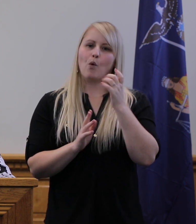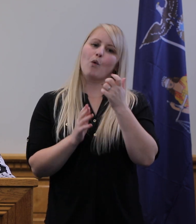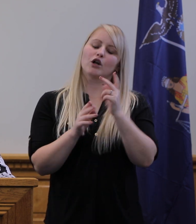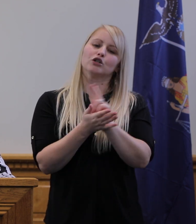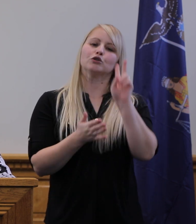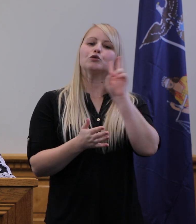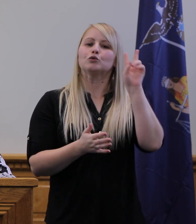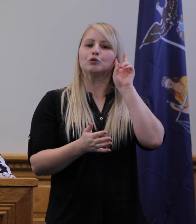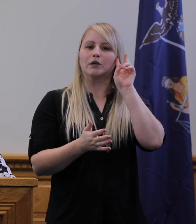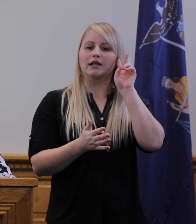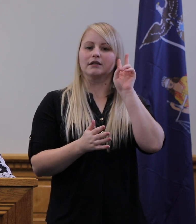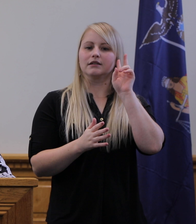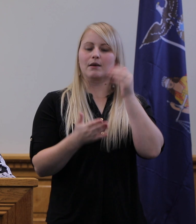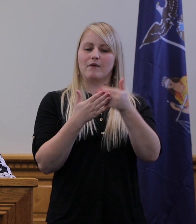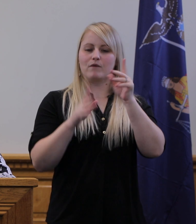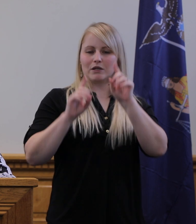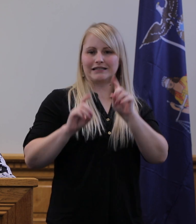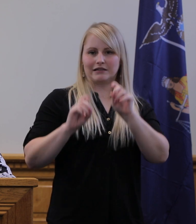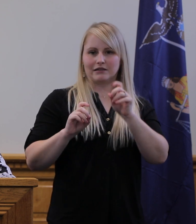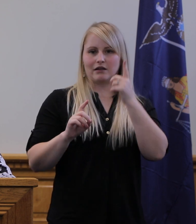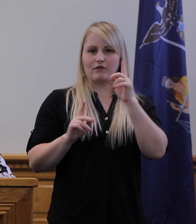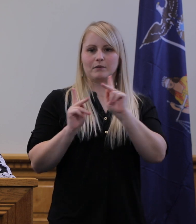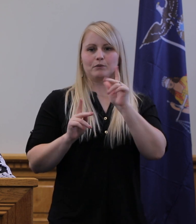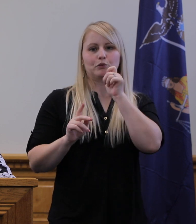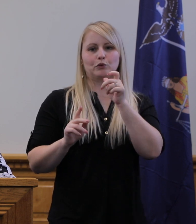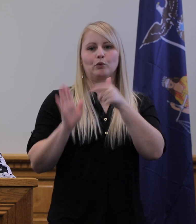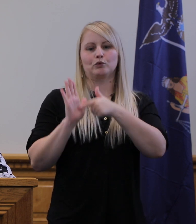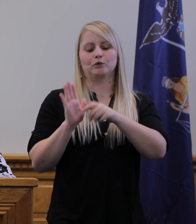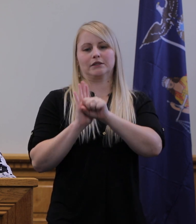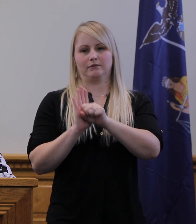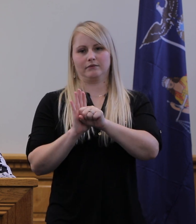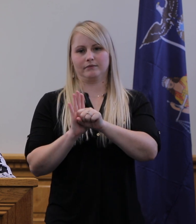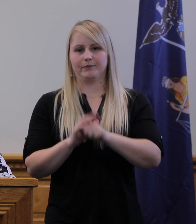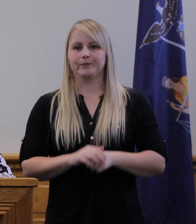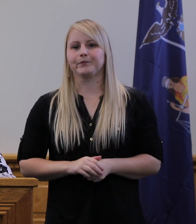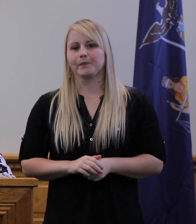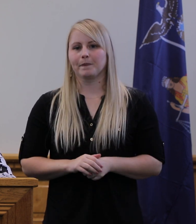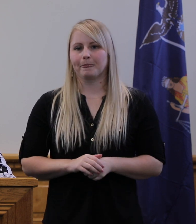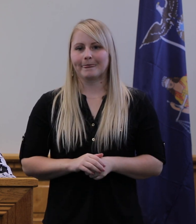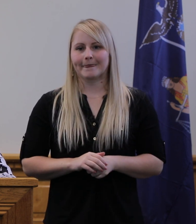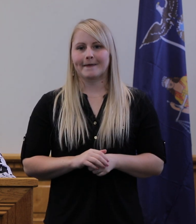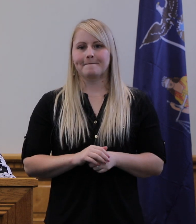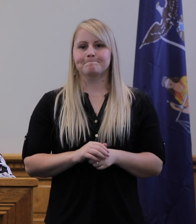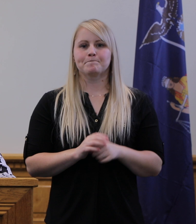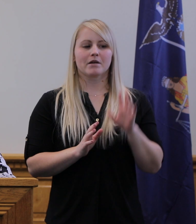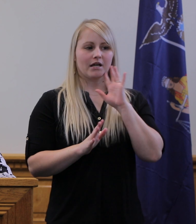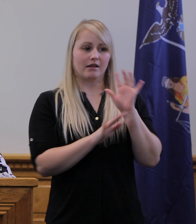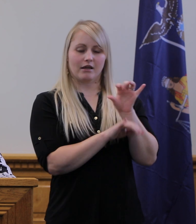testing for asymptomatic positive patients up until the time a positive patient is